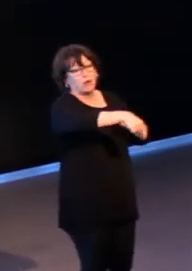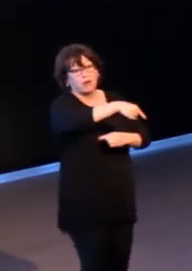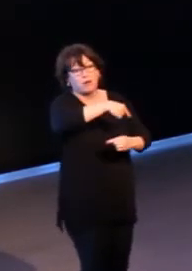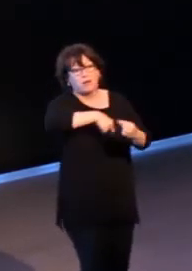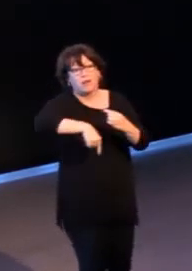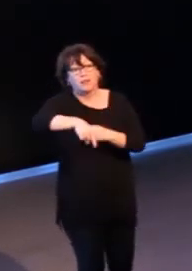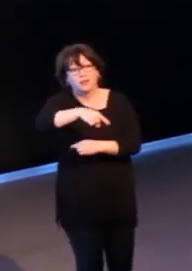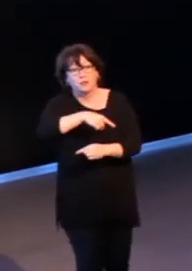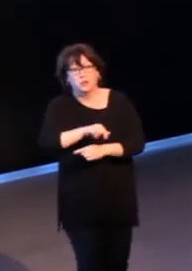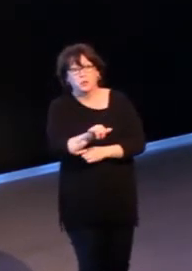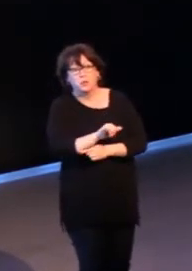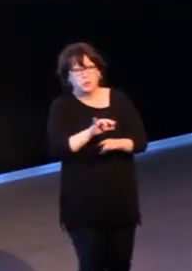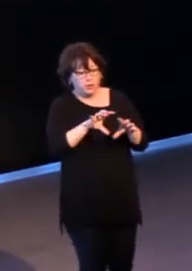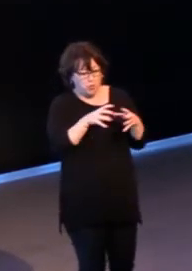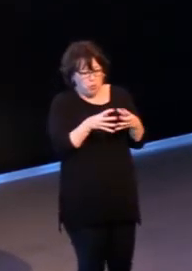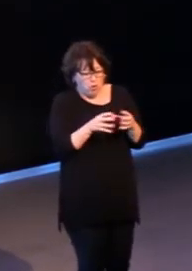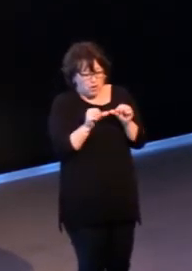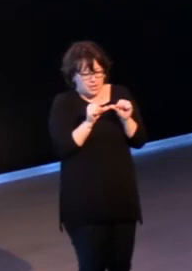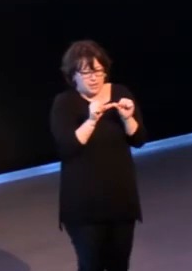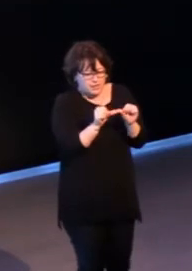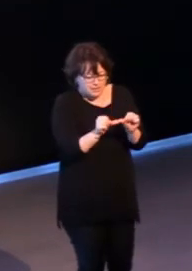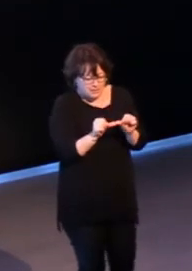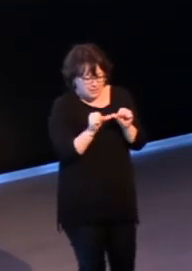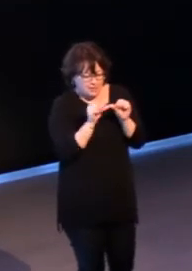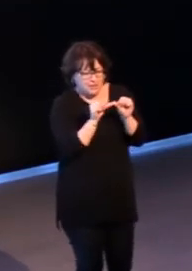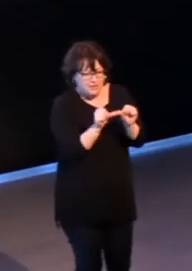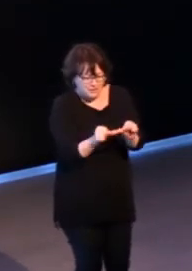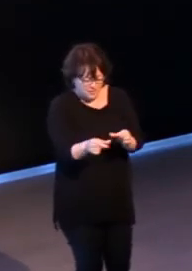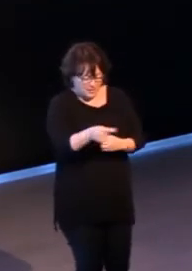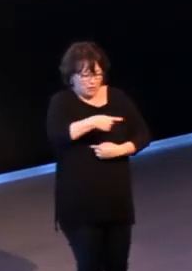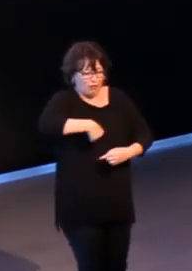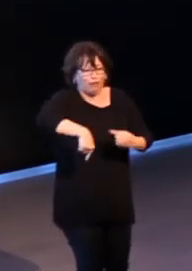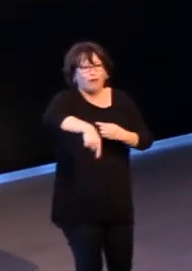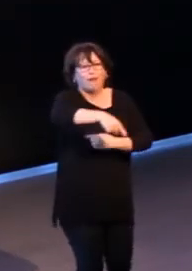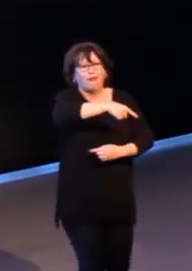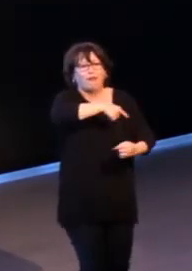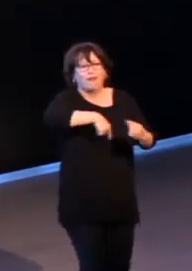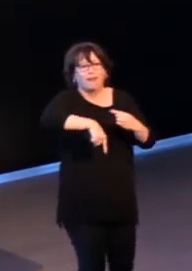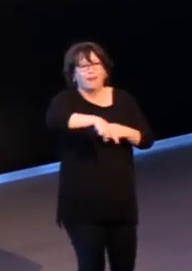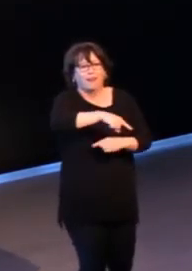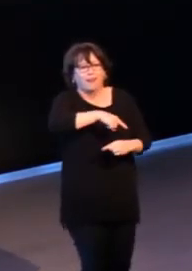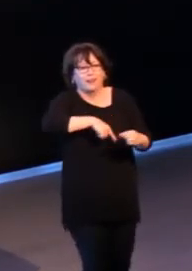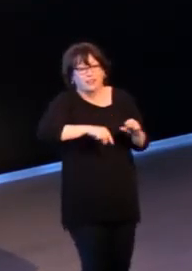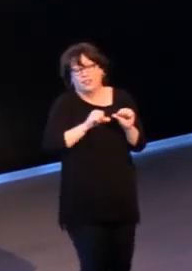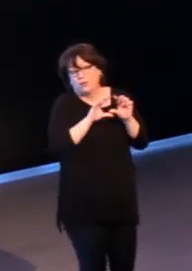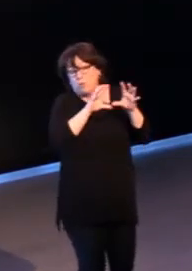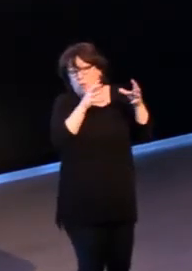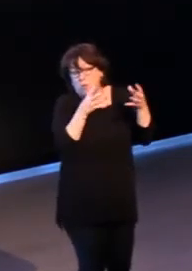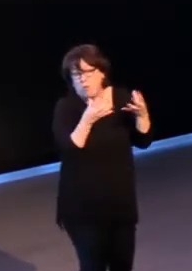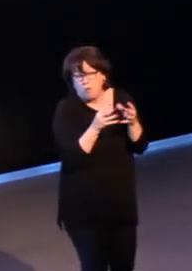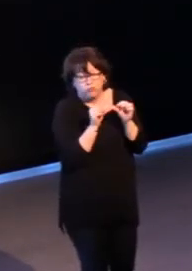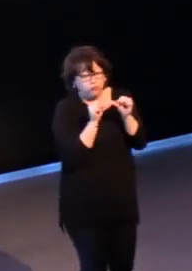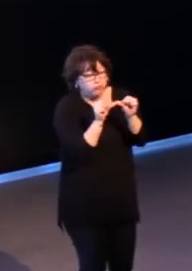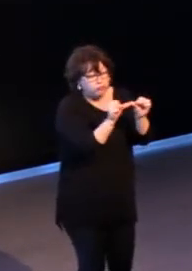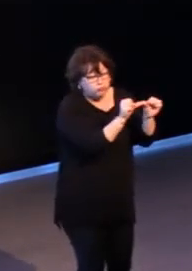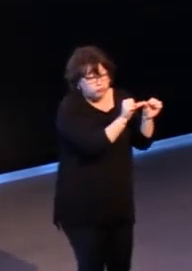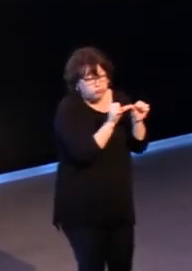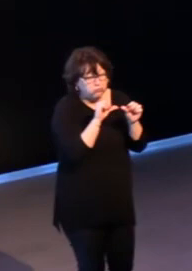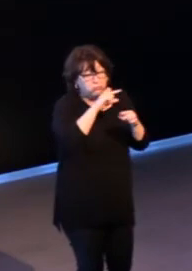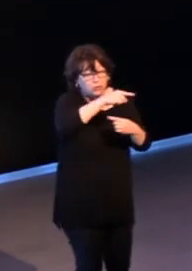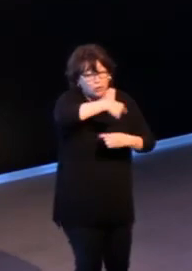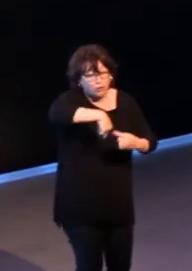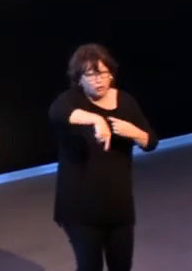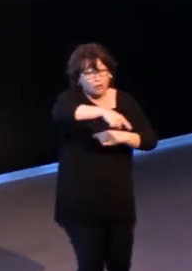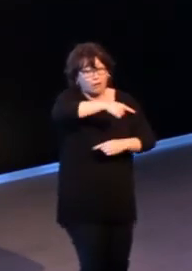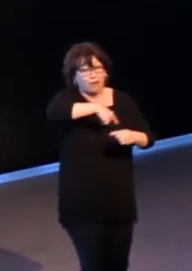is turning, and the world keeps turning. Turning is turning, and the world keeps turning. Turning and turning,